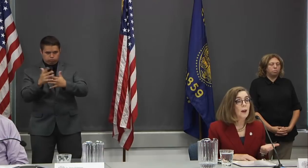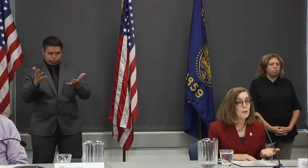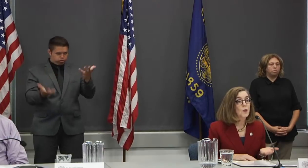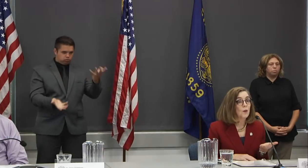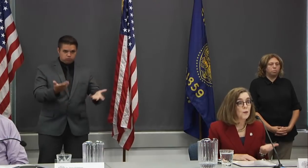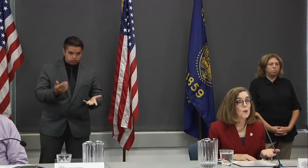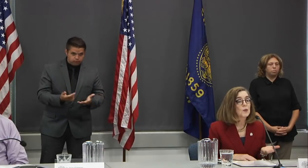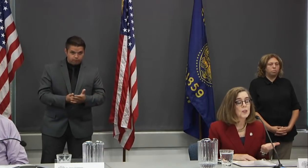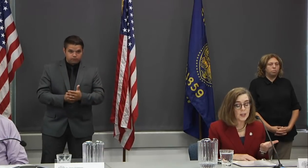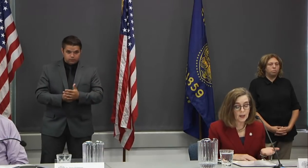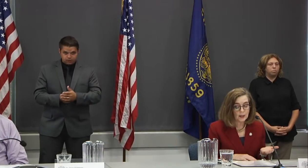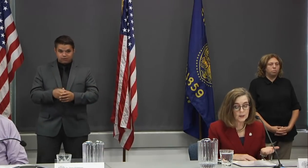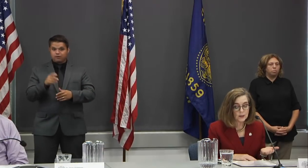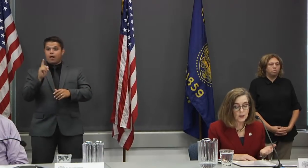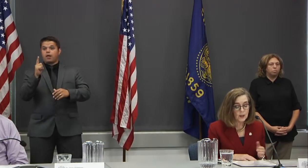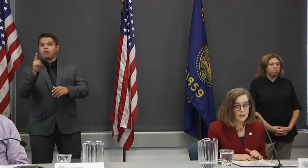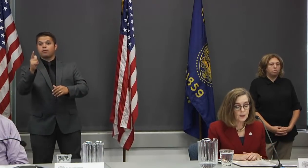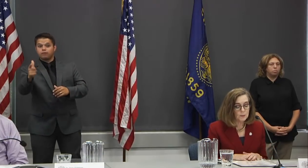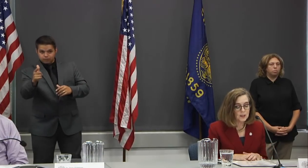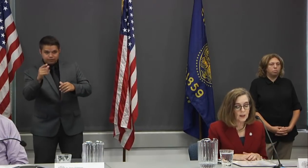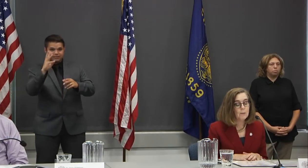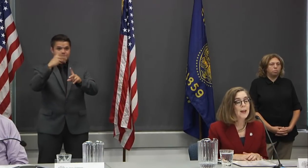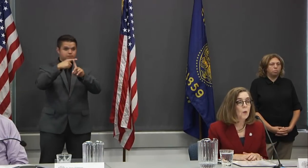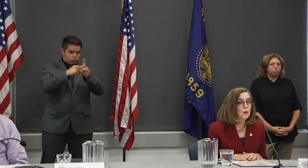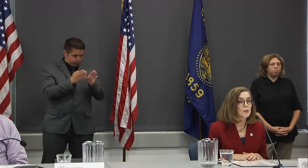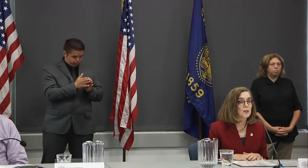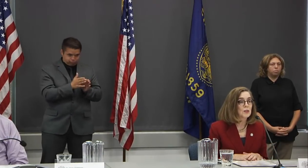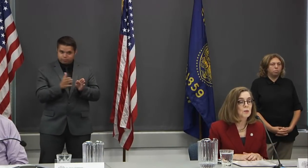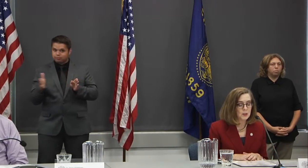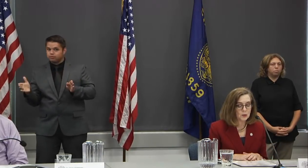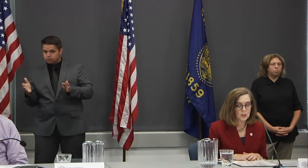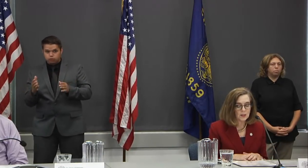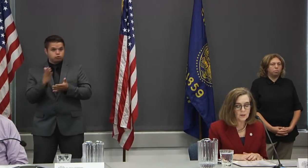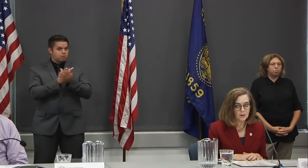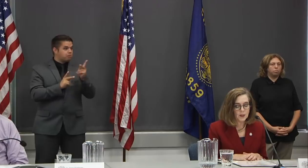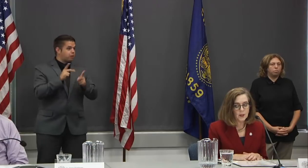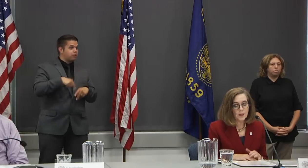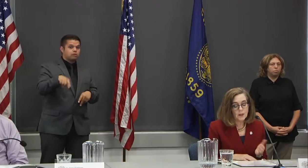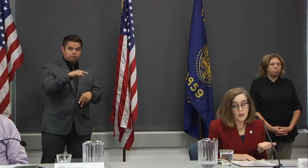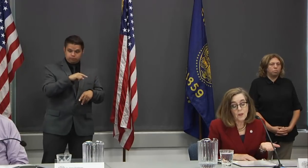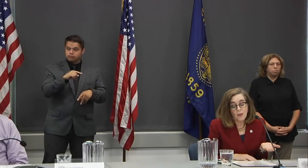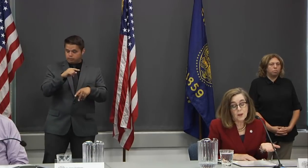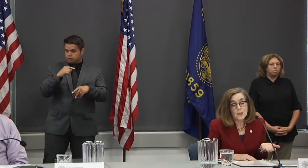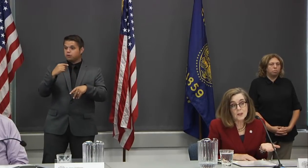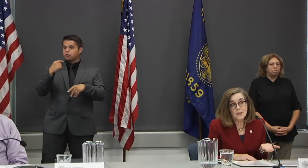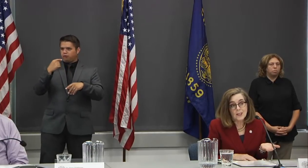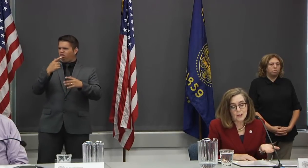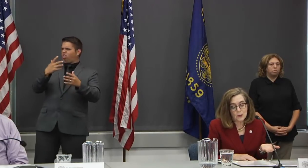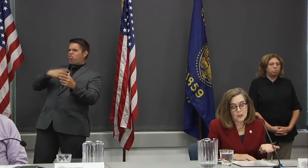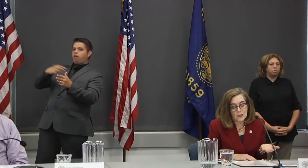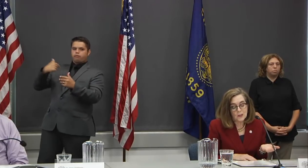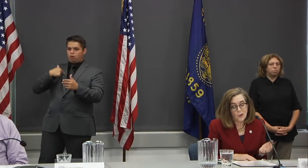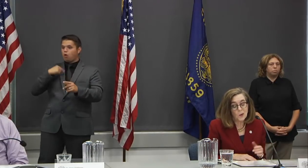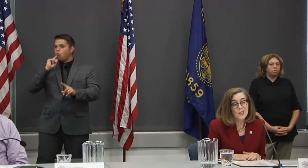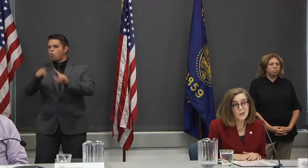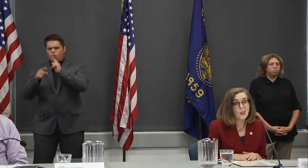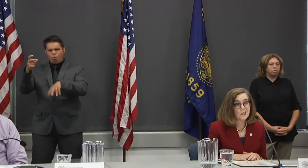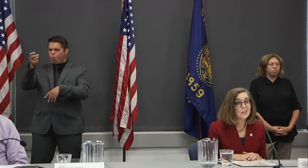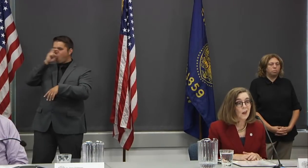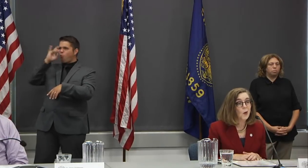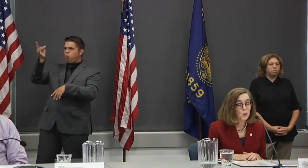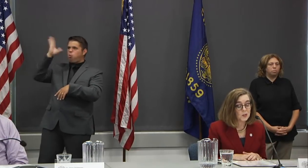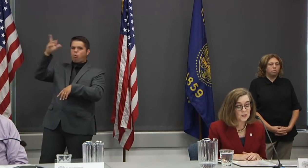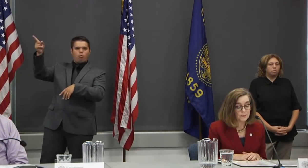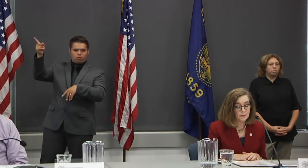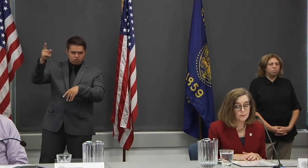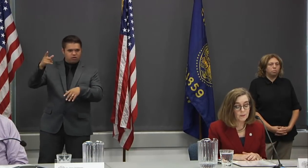months after our first case, some say my orders are too restrictive, that the virus isn't dangerous, or even that it's